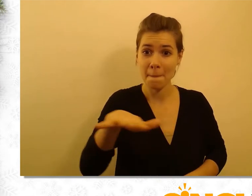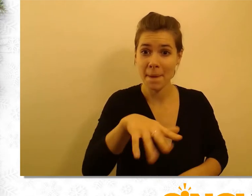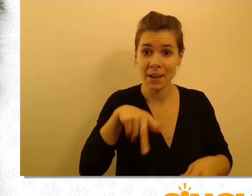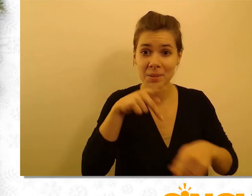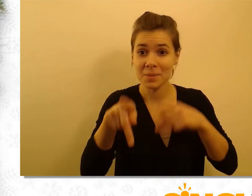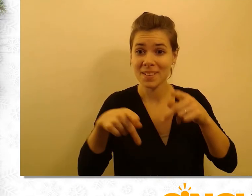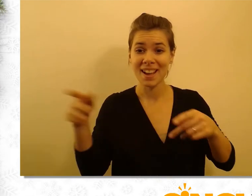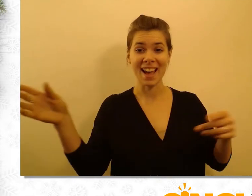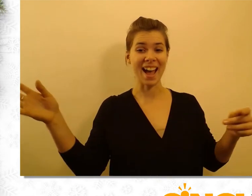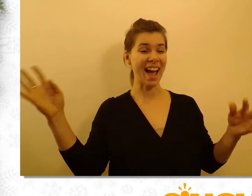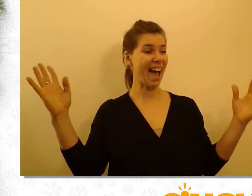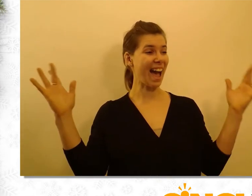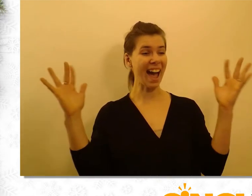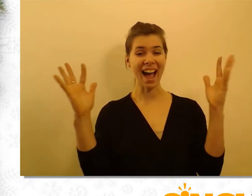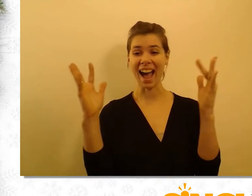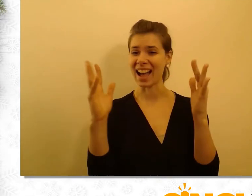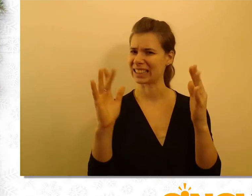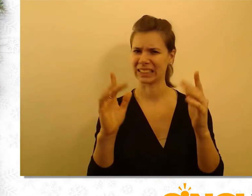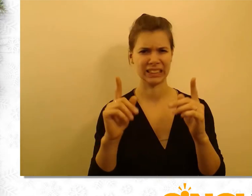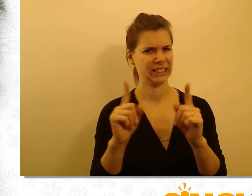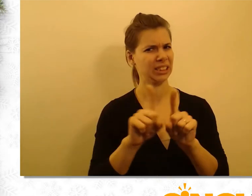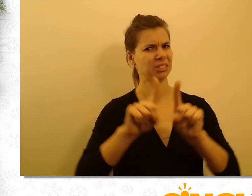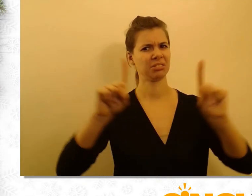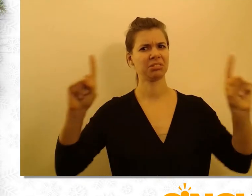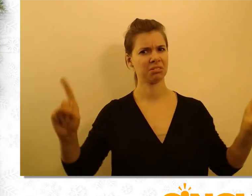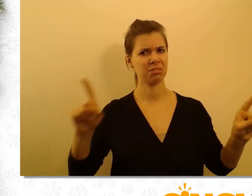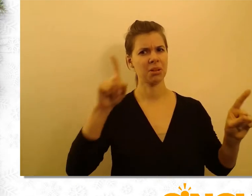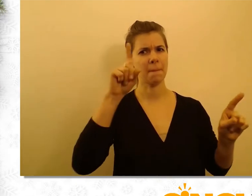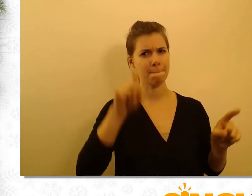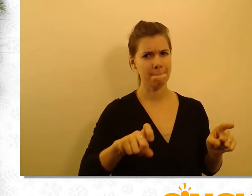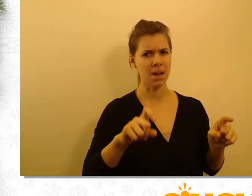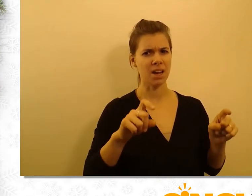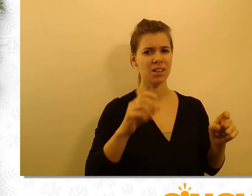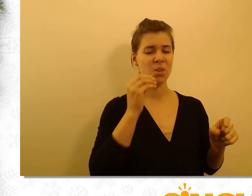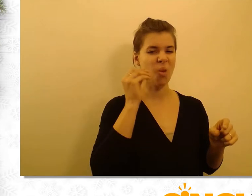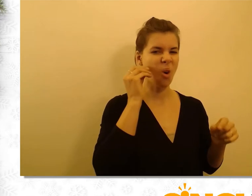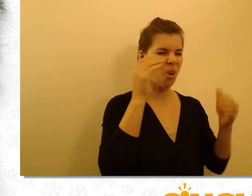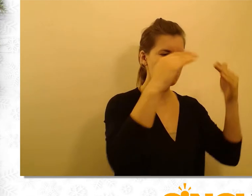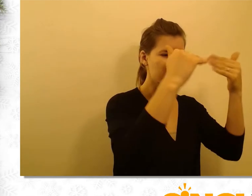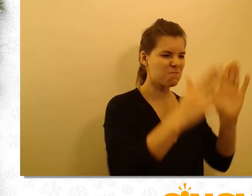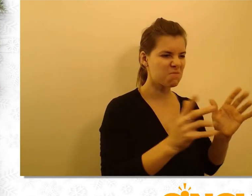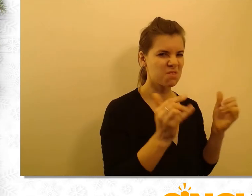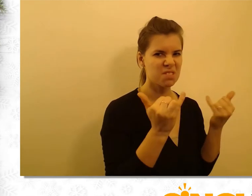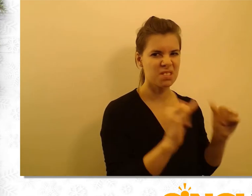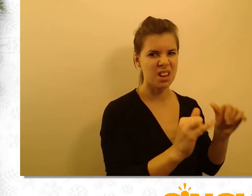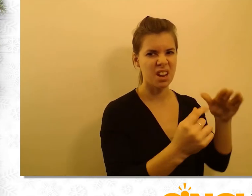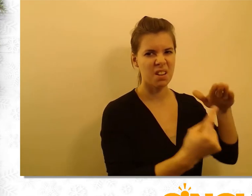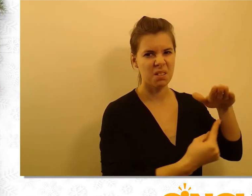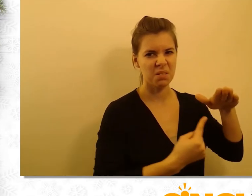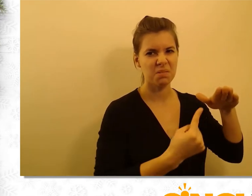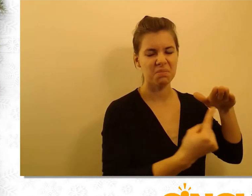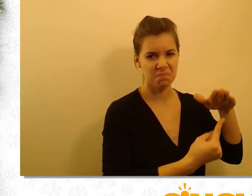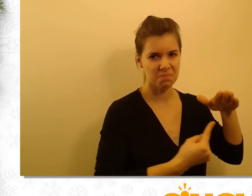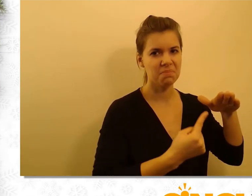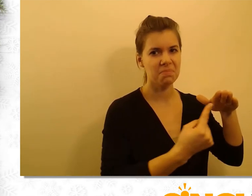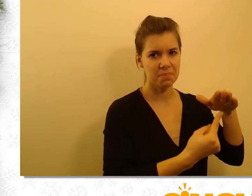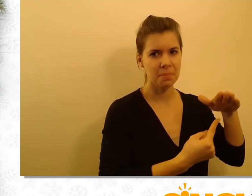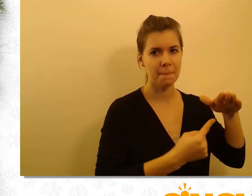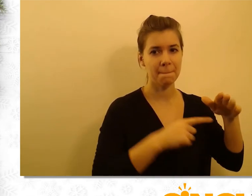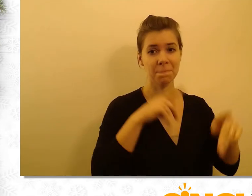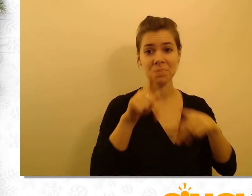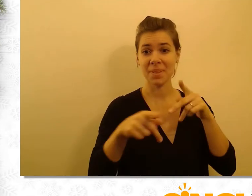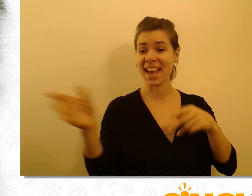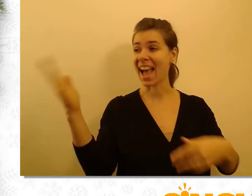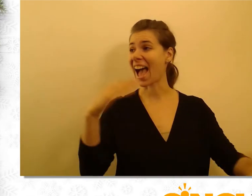Keep your social distance or shelter in place. Stay in isolation. Please